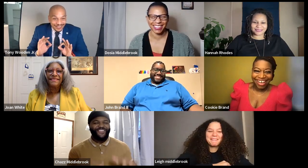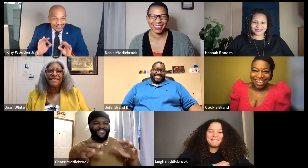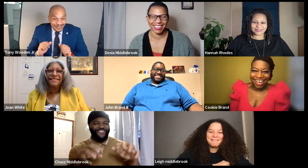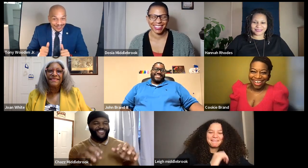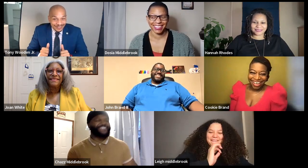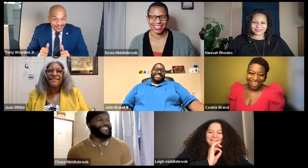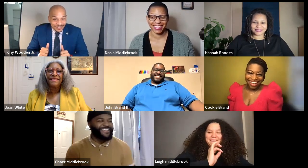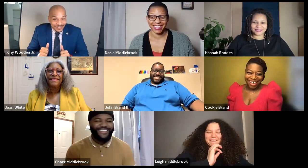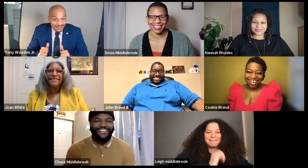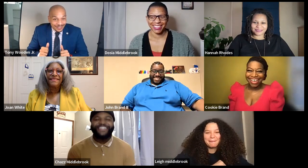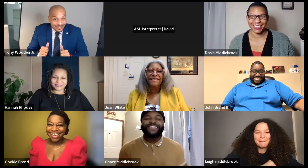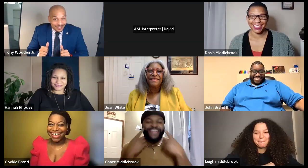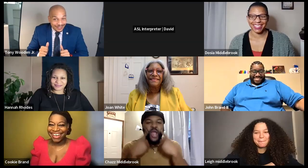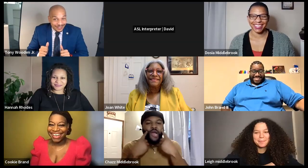I got it.